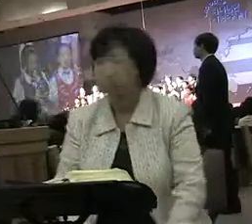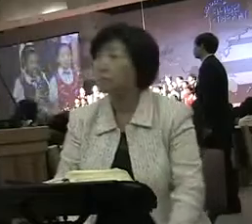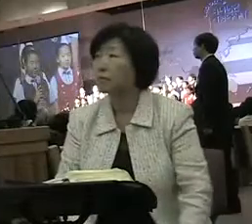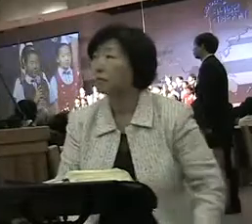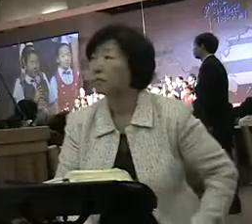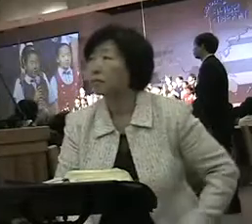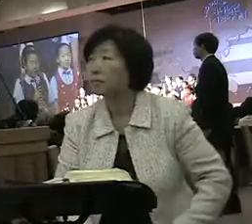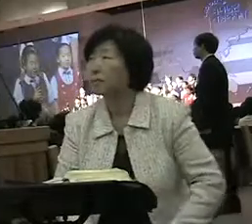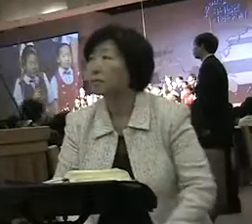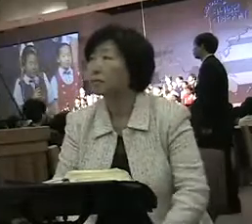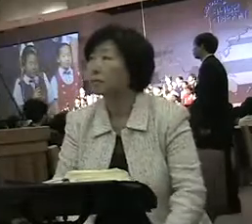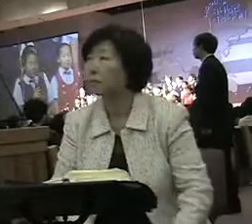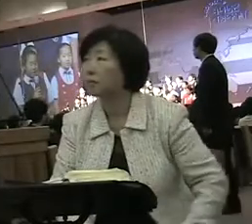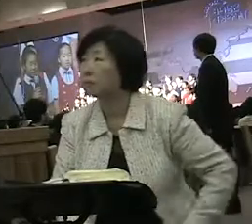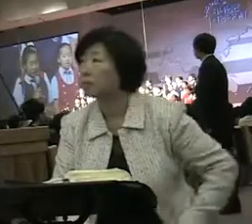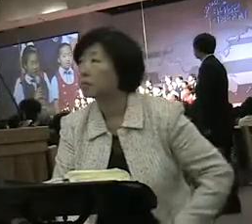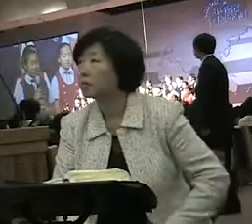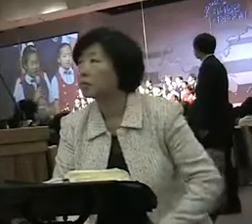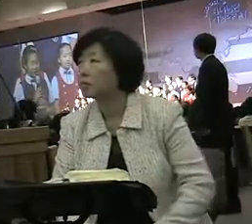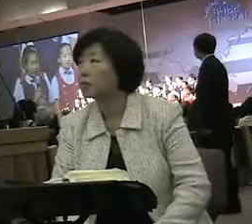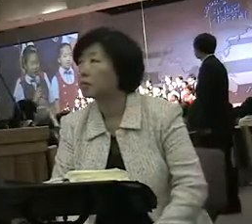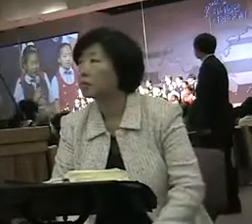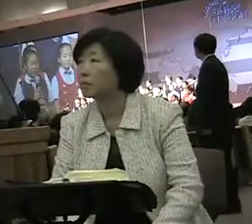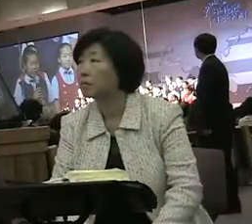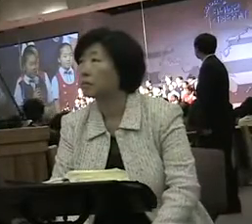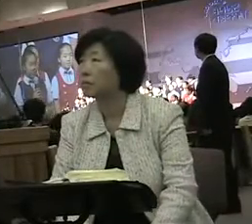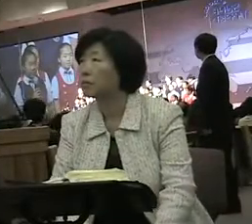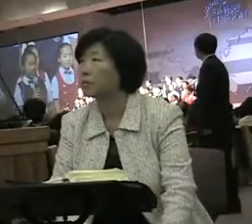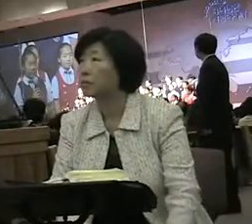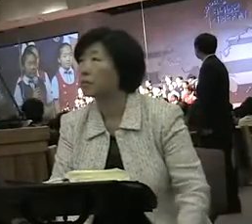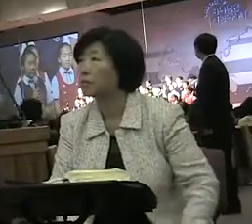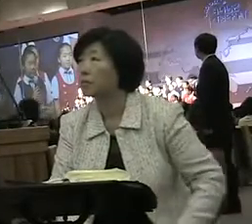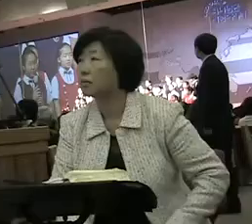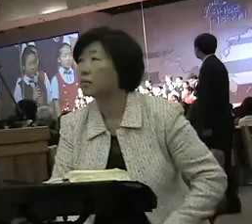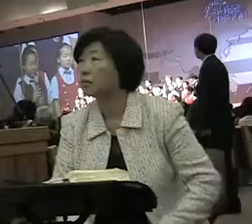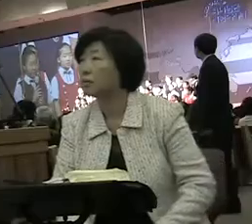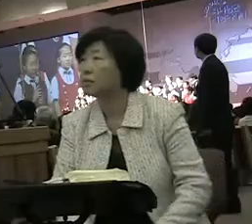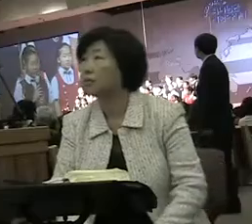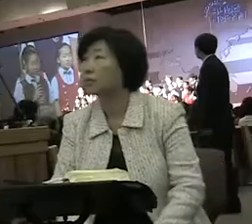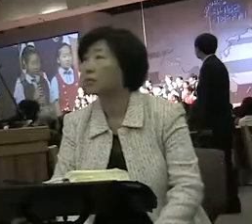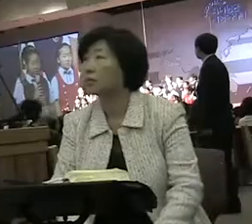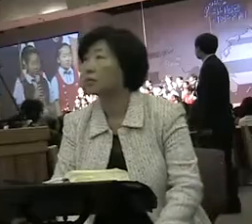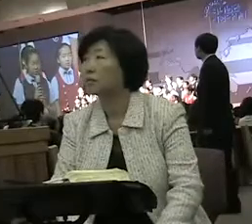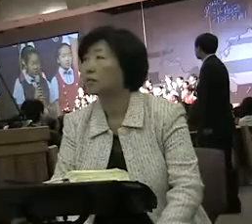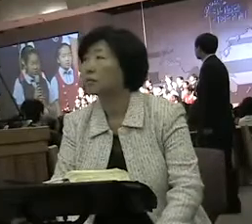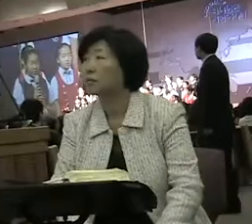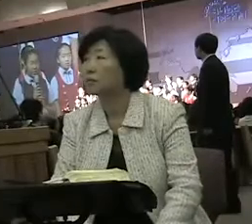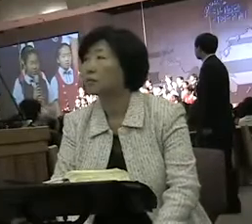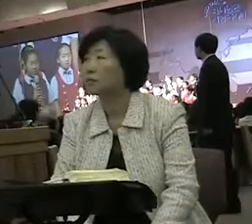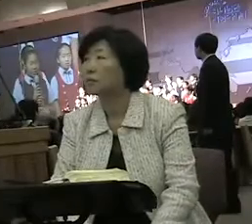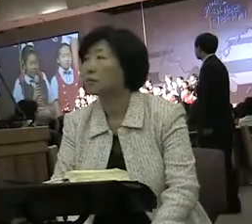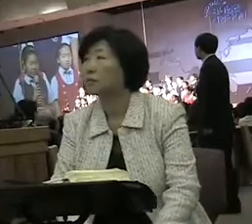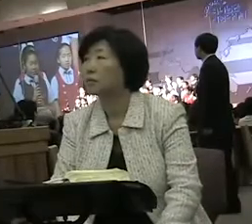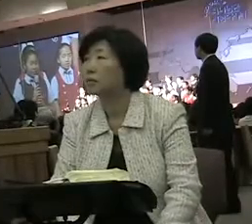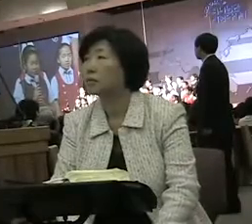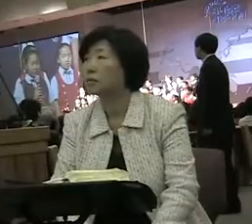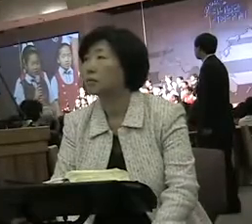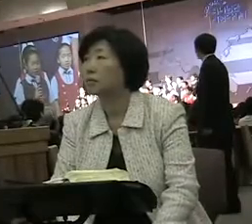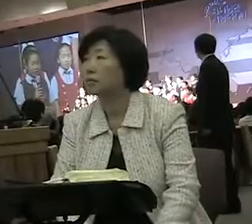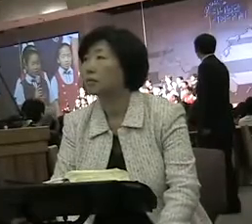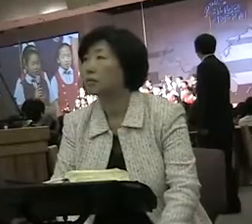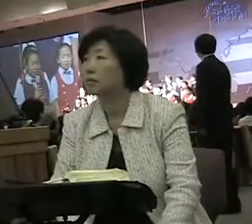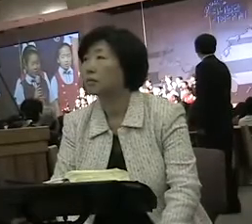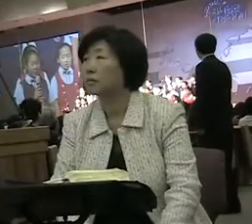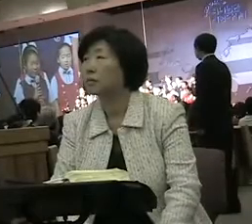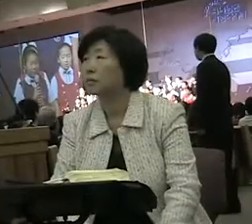Rejoice, people of Zion. Shout for joy, people of Jerusalem. Look, your king is coming to you.